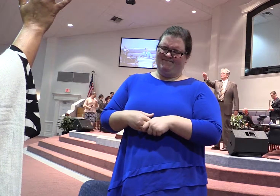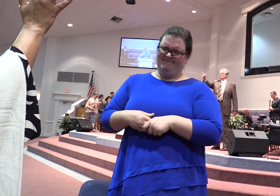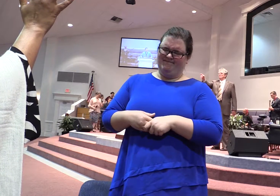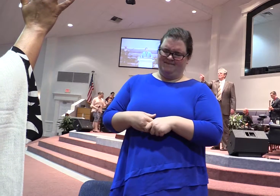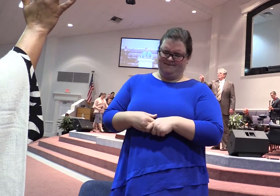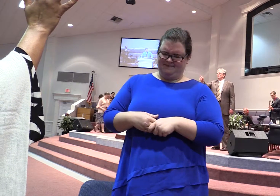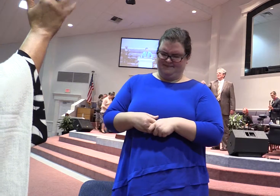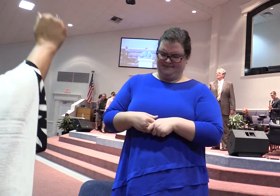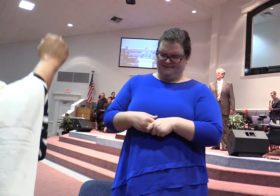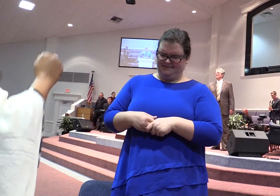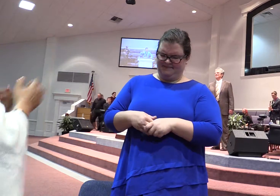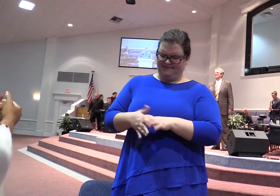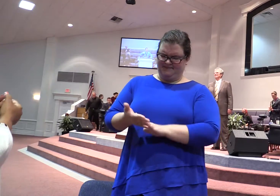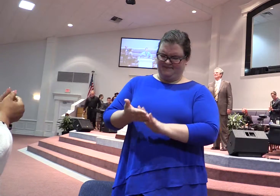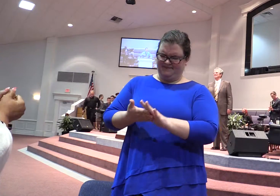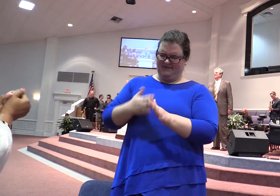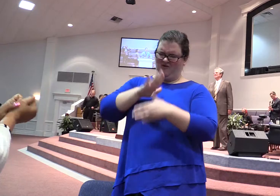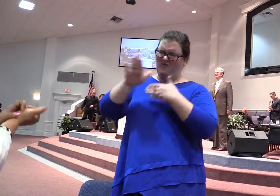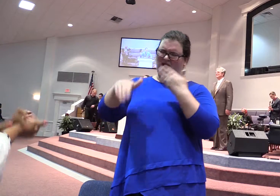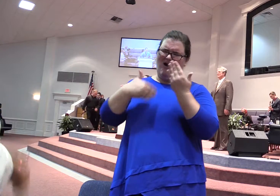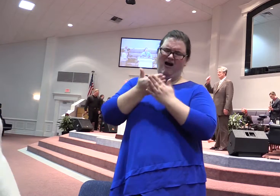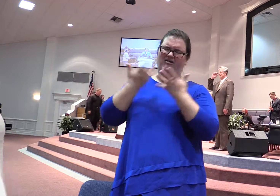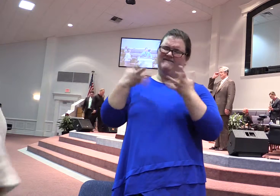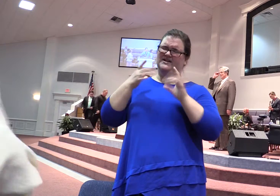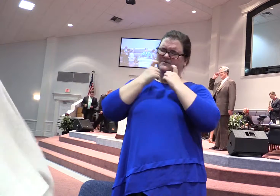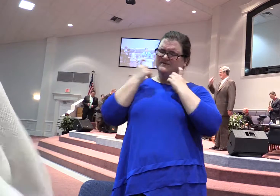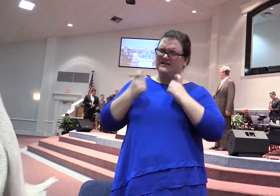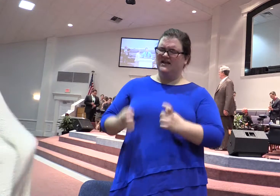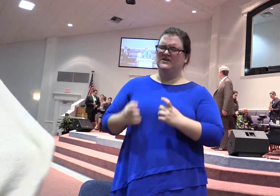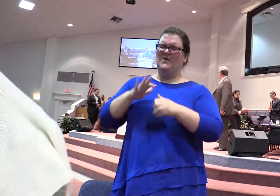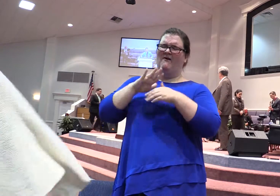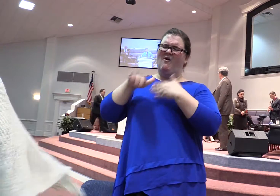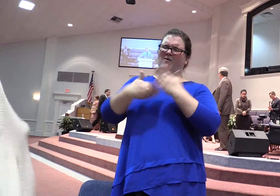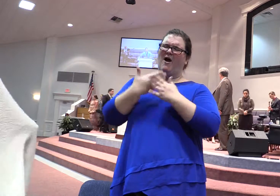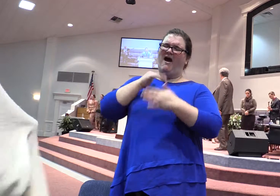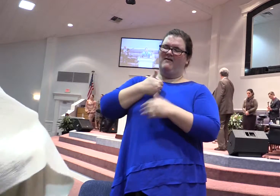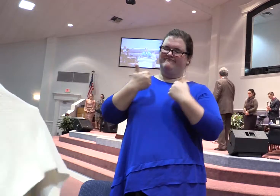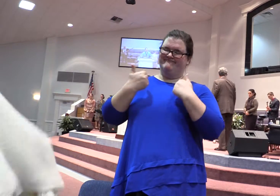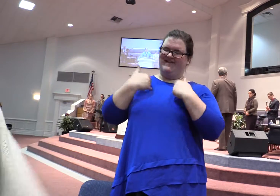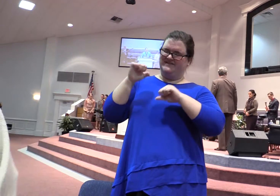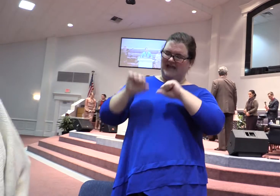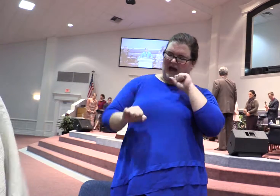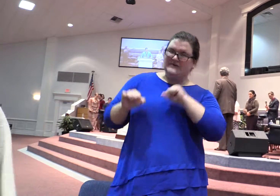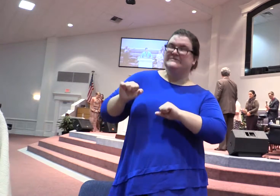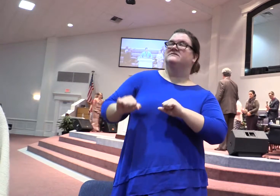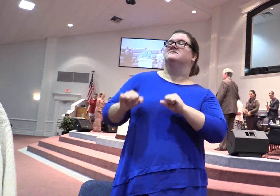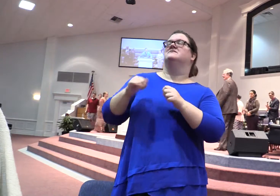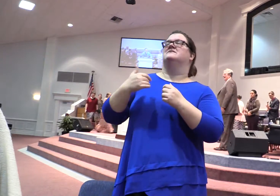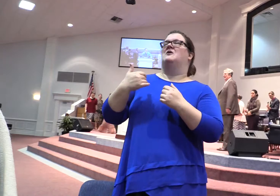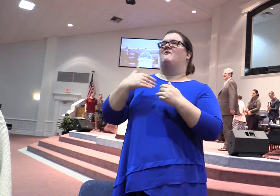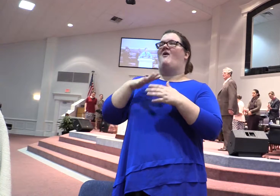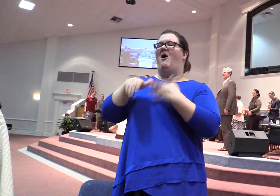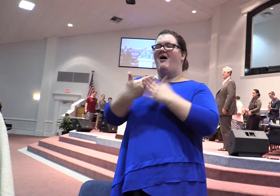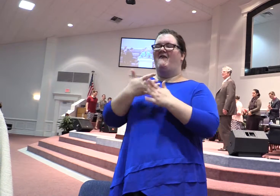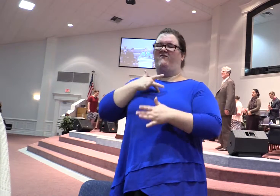it. We all had allowed doubt to drip, oh Lord. We all had allowed